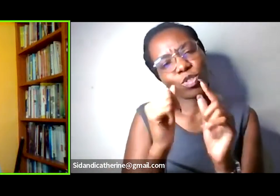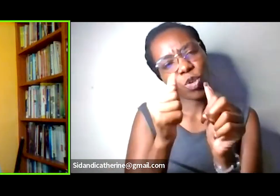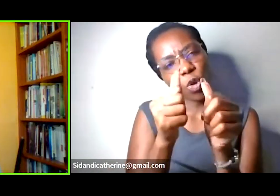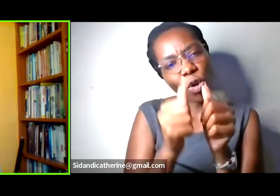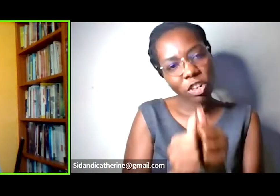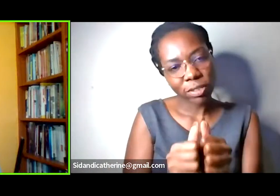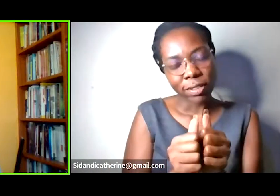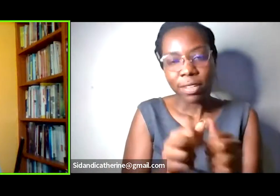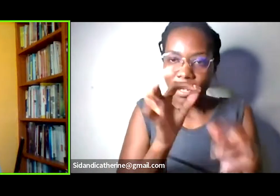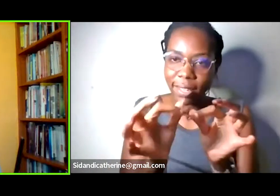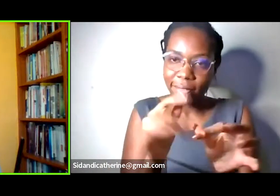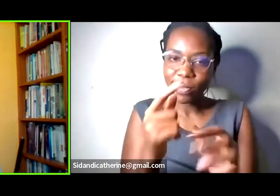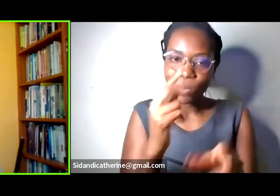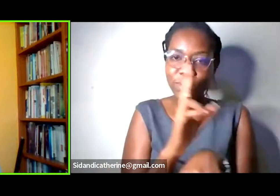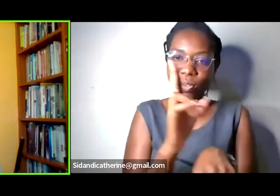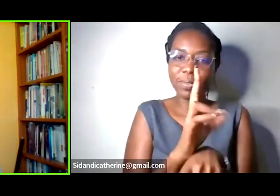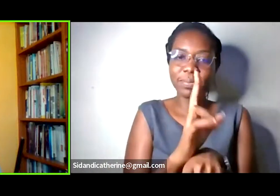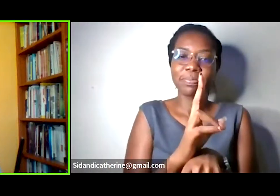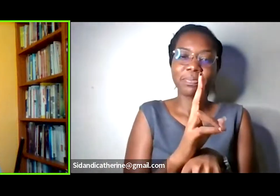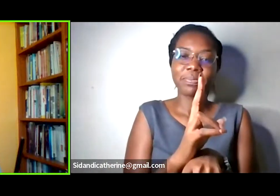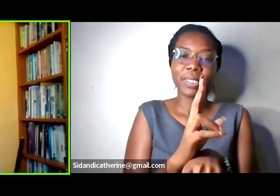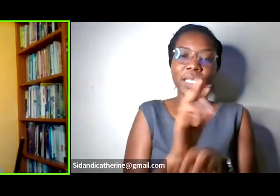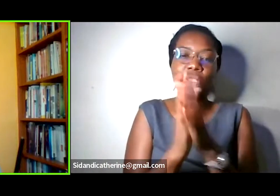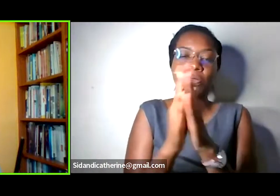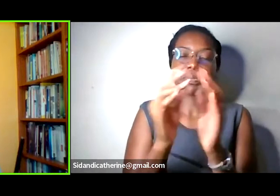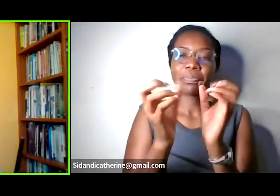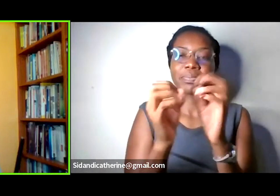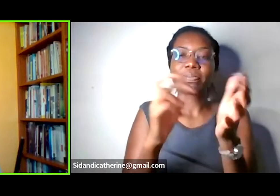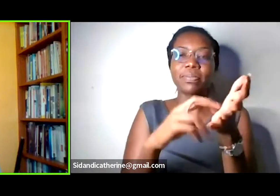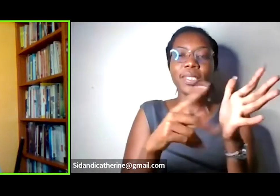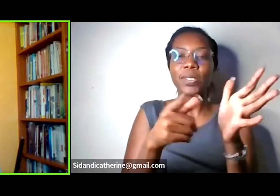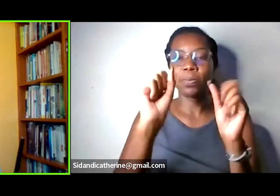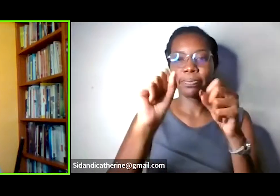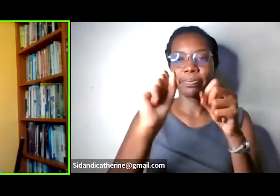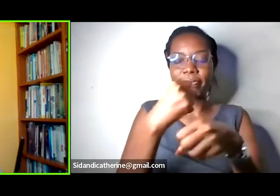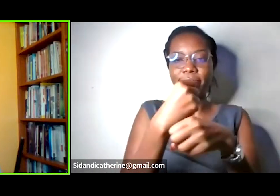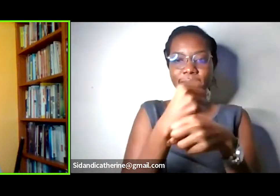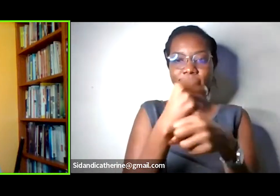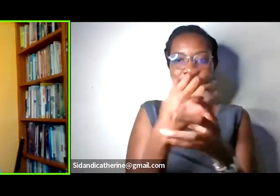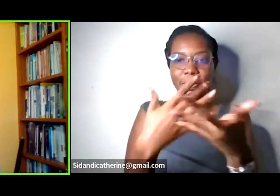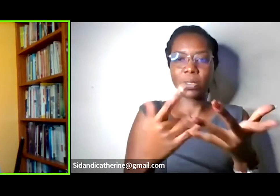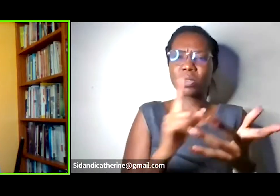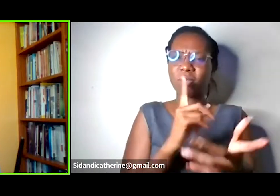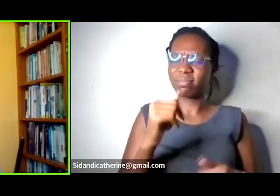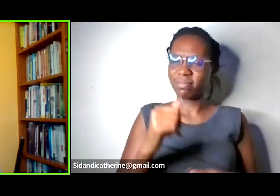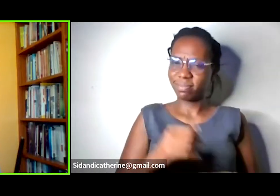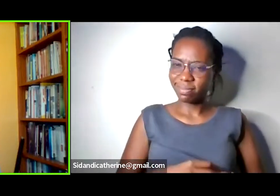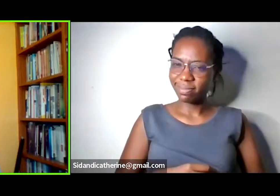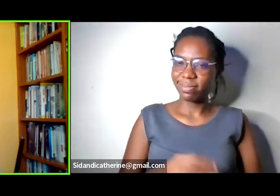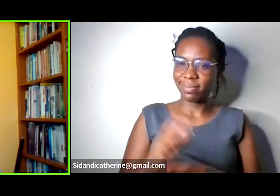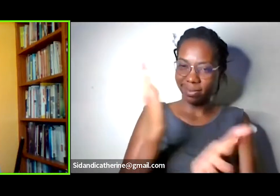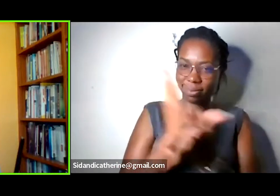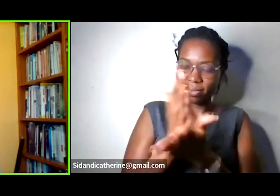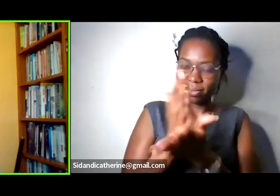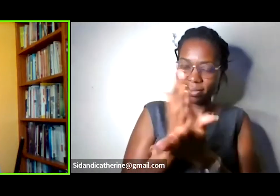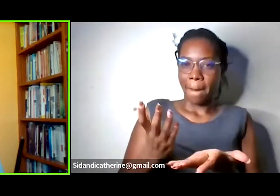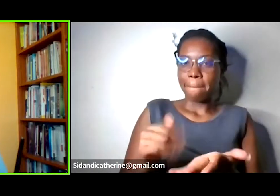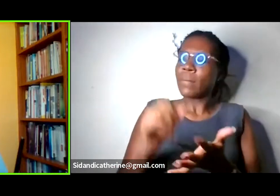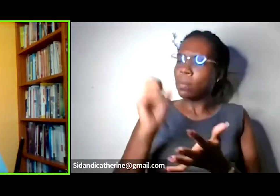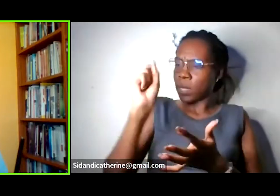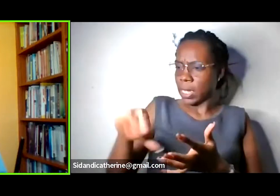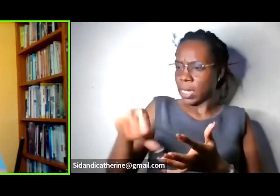yourself. Do your thing. Do it your way. It is only when you're able to do it your way, it's only when